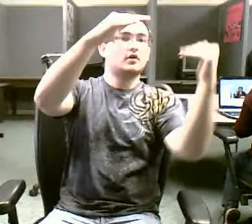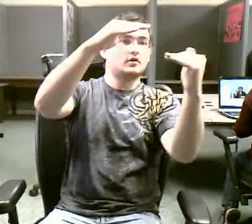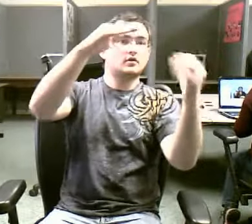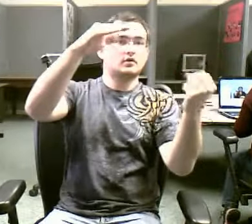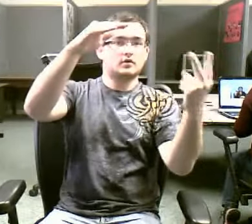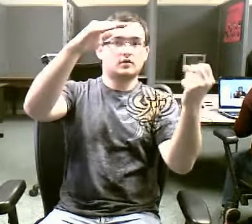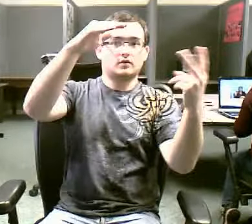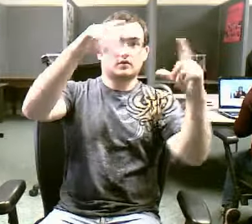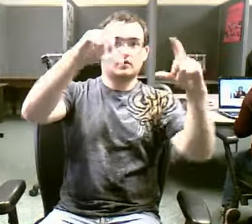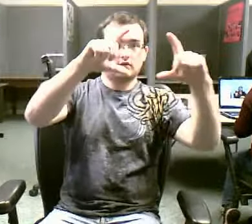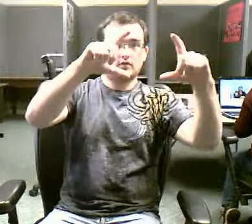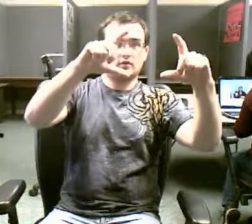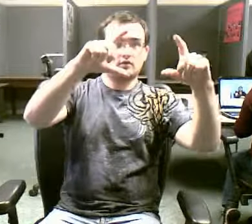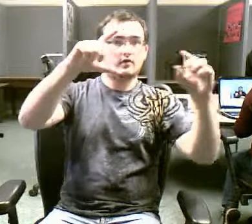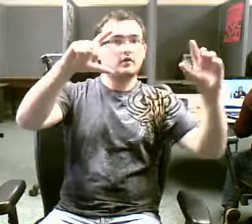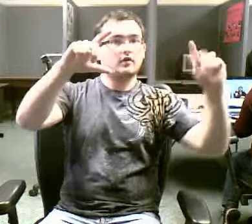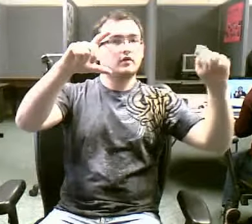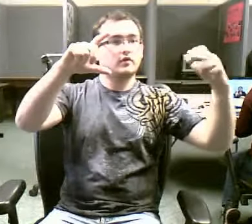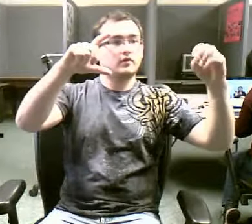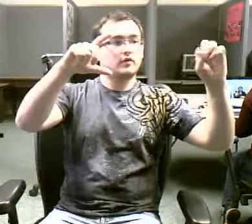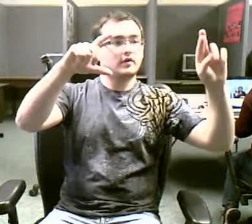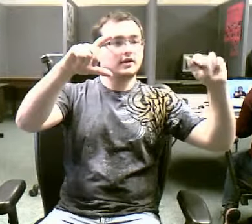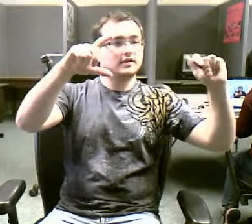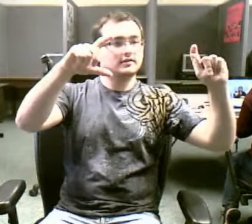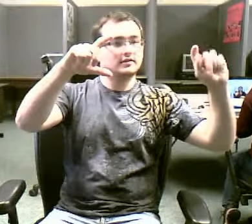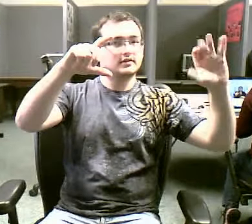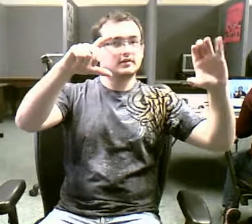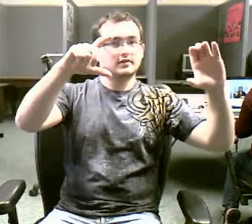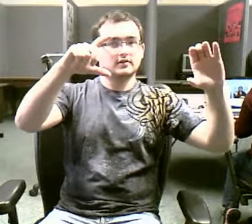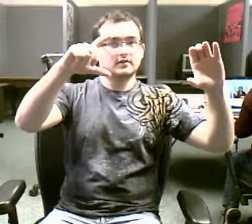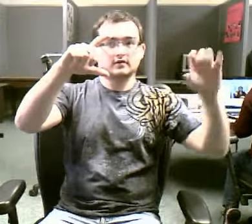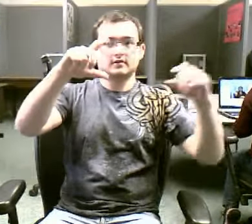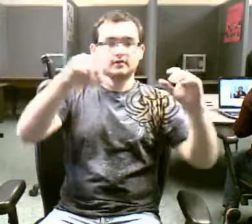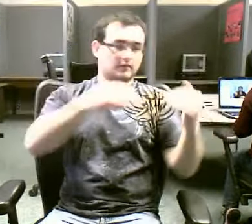3. Lumbar vertebrae, 5 bones.